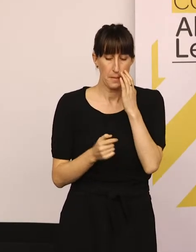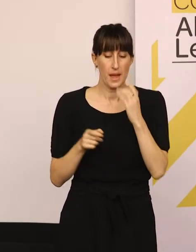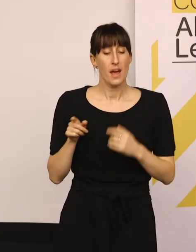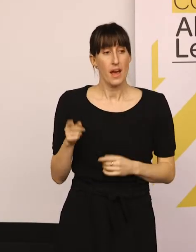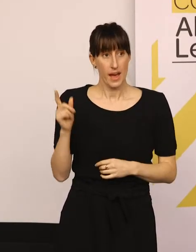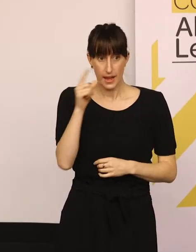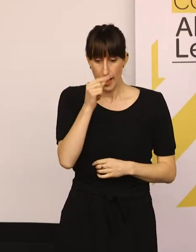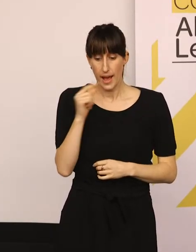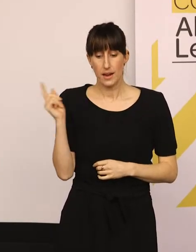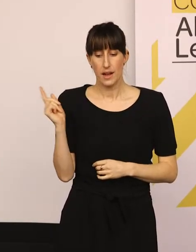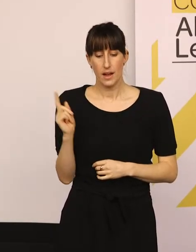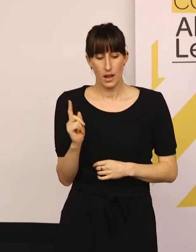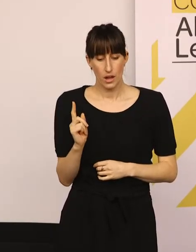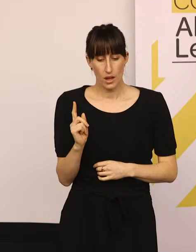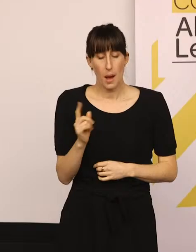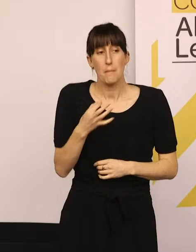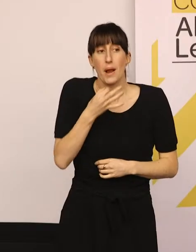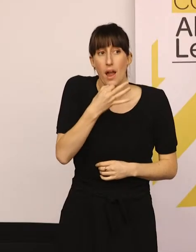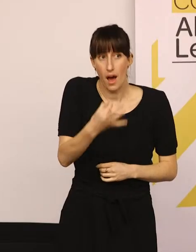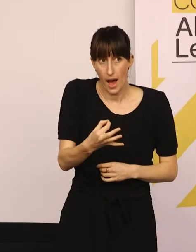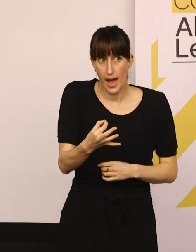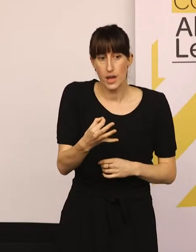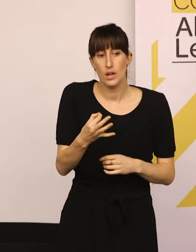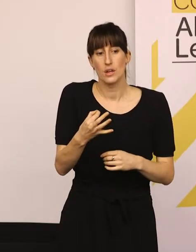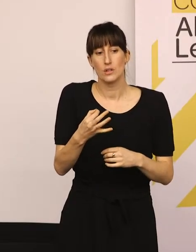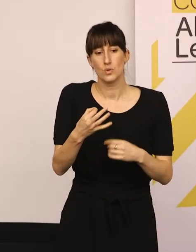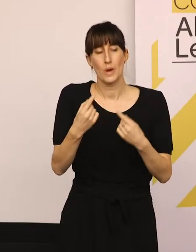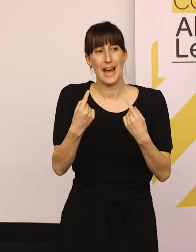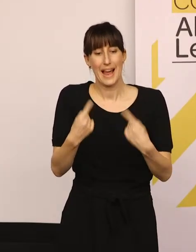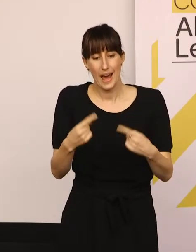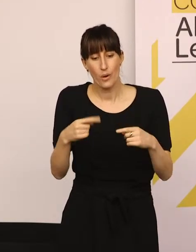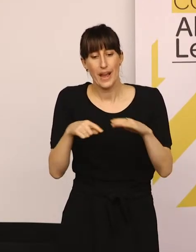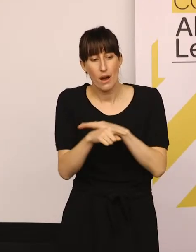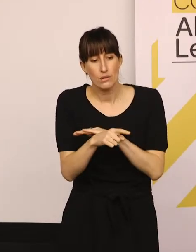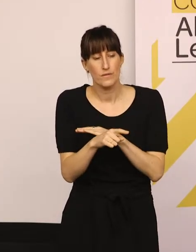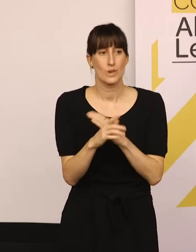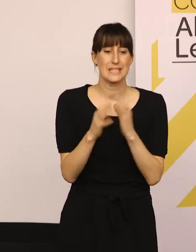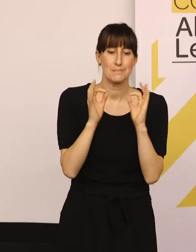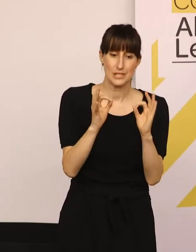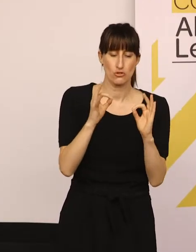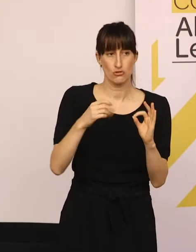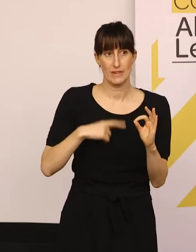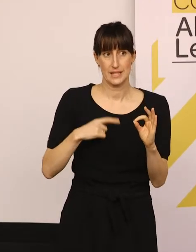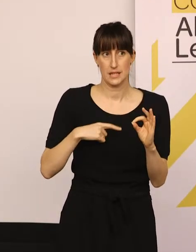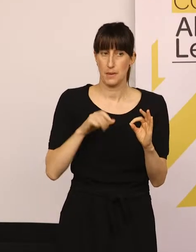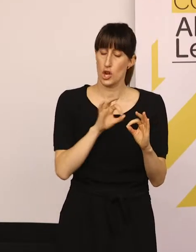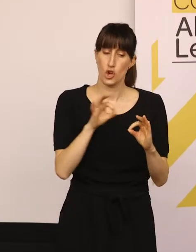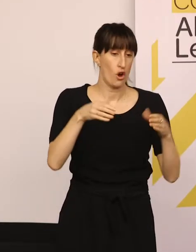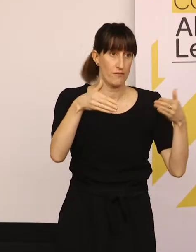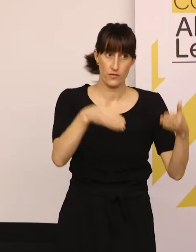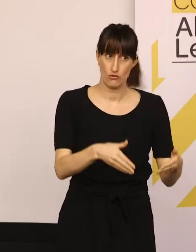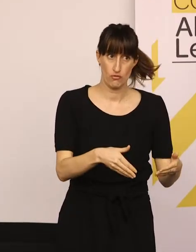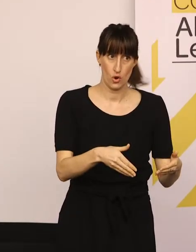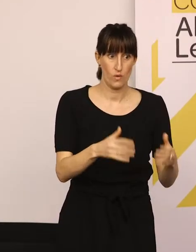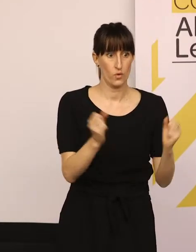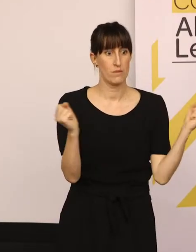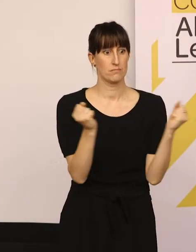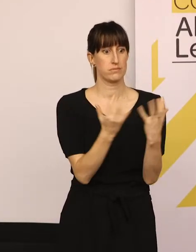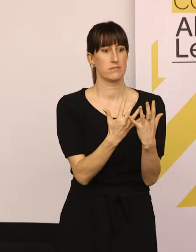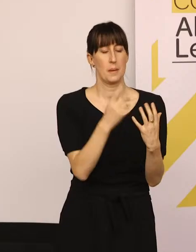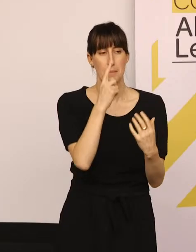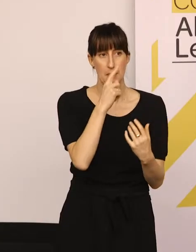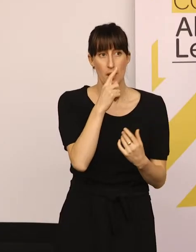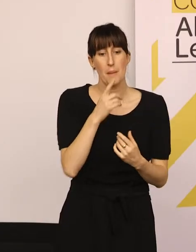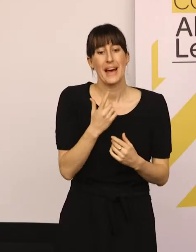friends, but just not to attend the actual funeral or tangihanga. This is, of course, unfortunate, but on balance, we think this is